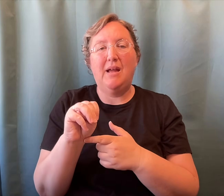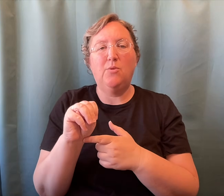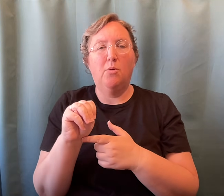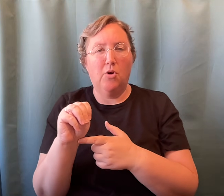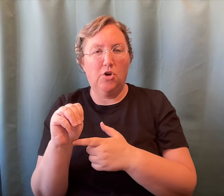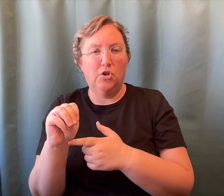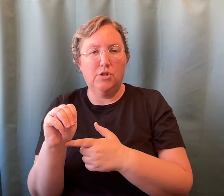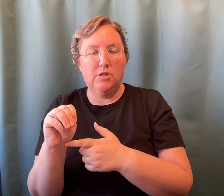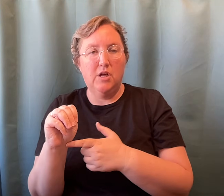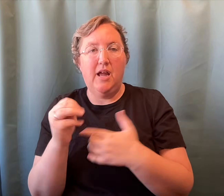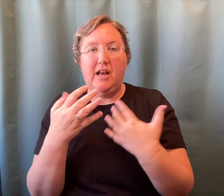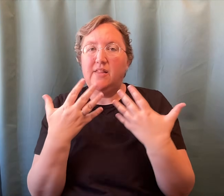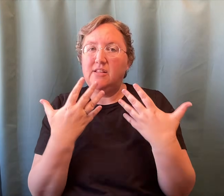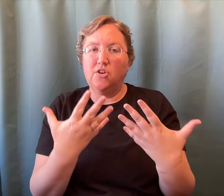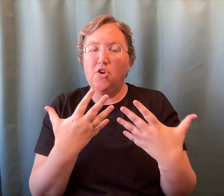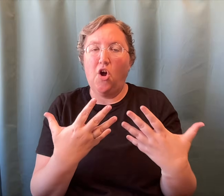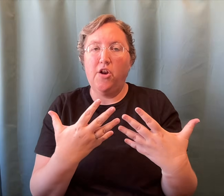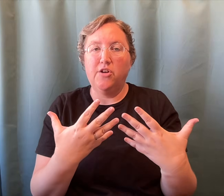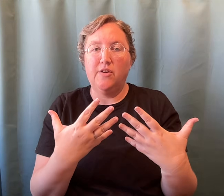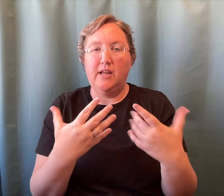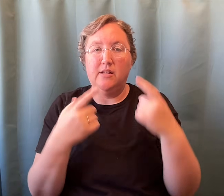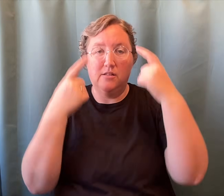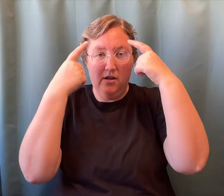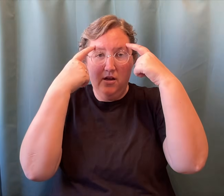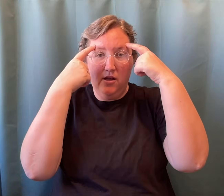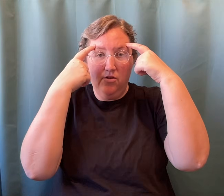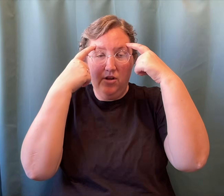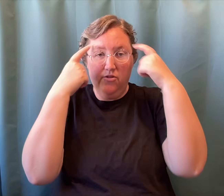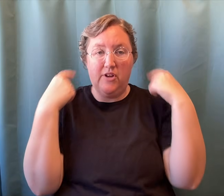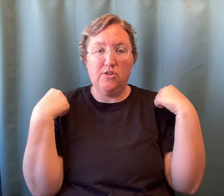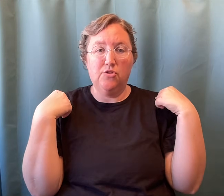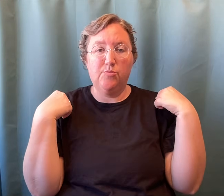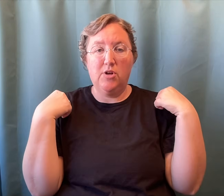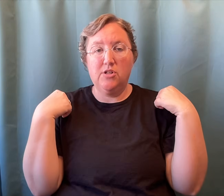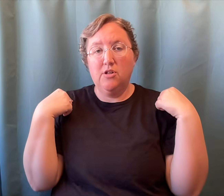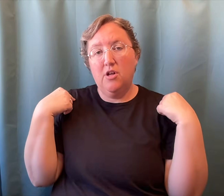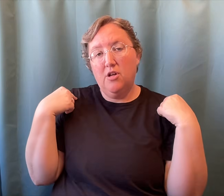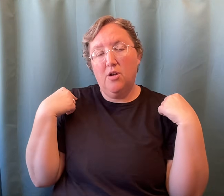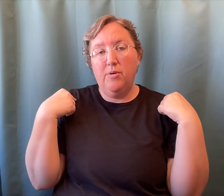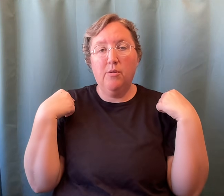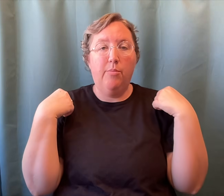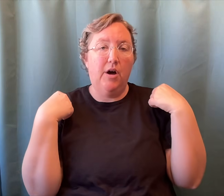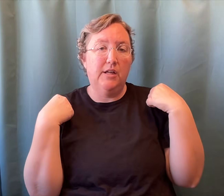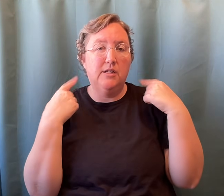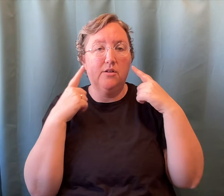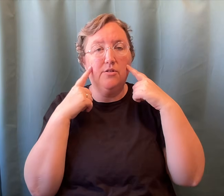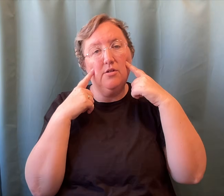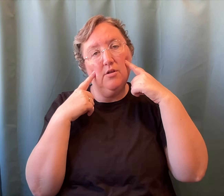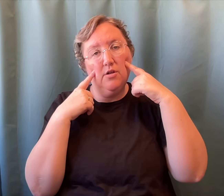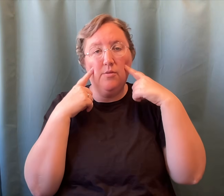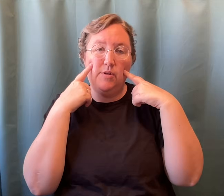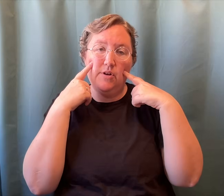non-manual markers, anything that are not on your hands, including your facial expression, could be your body tilt, could be your